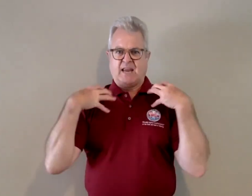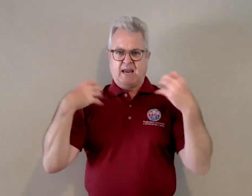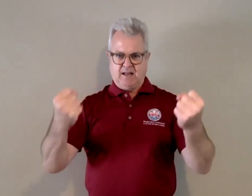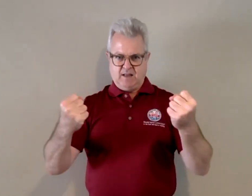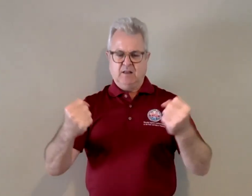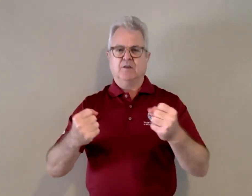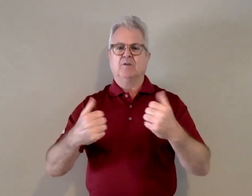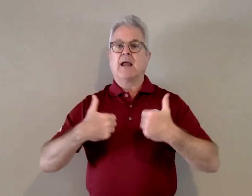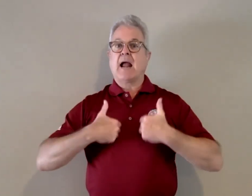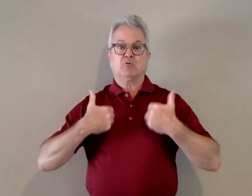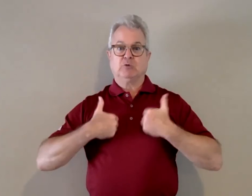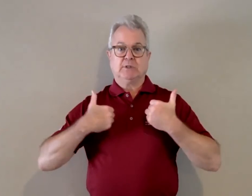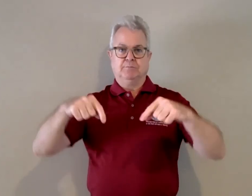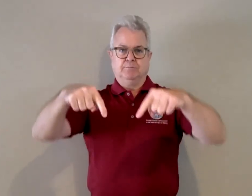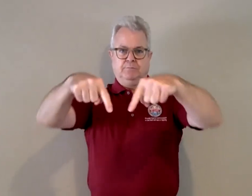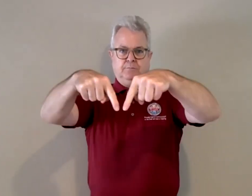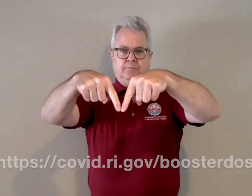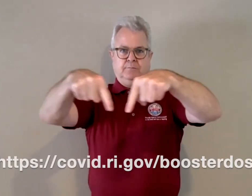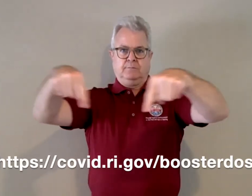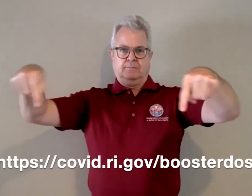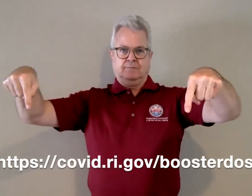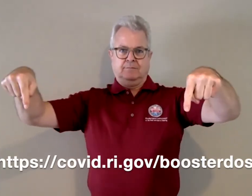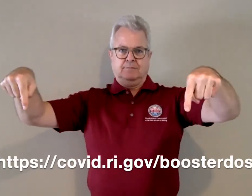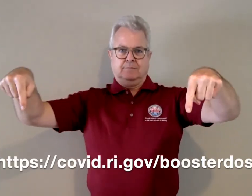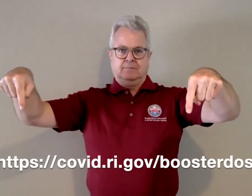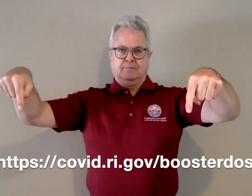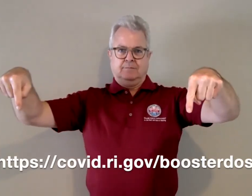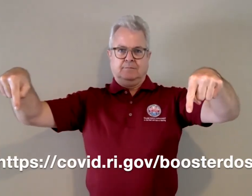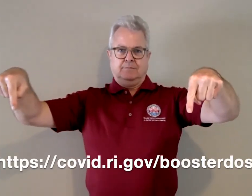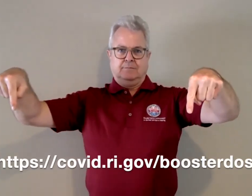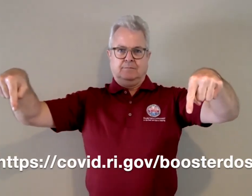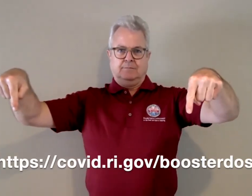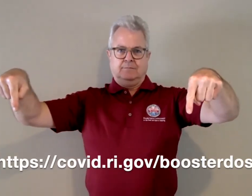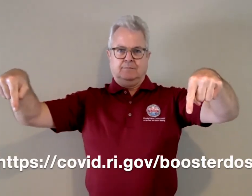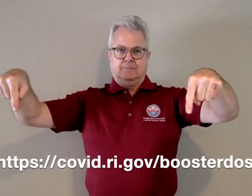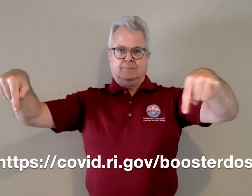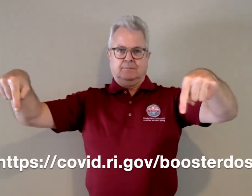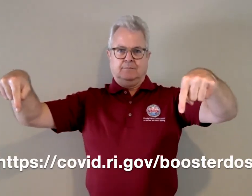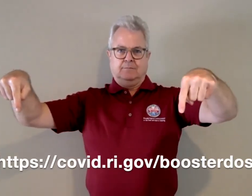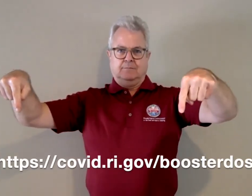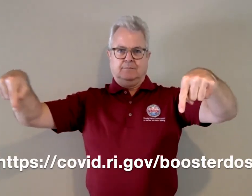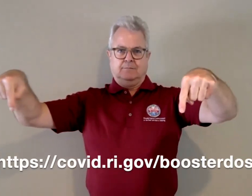can go into the website in the Department of Health. The address is here below.